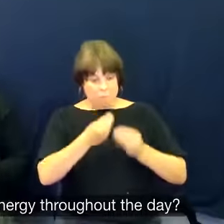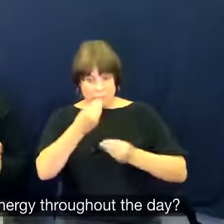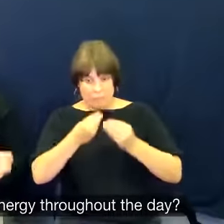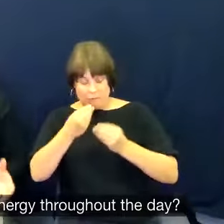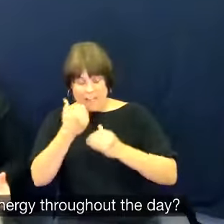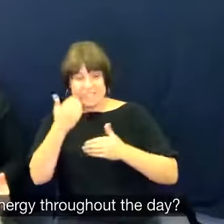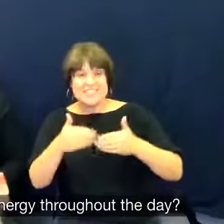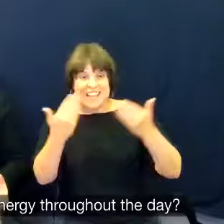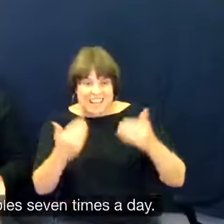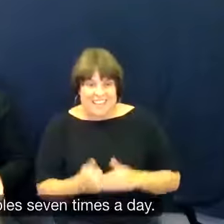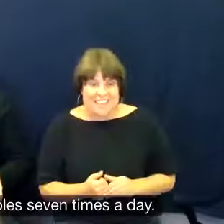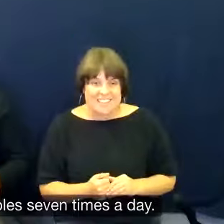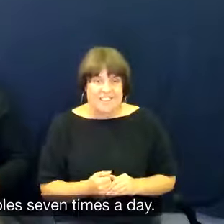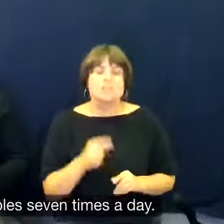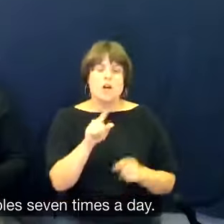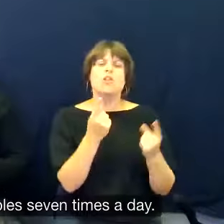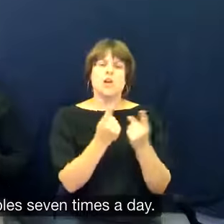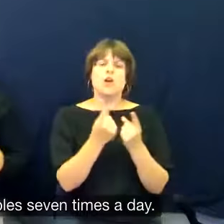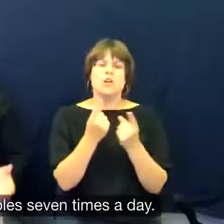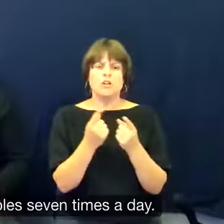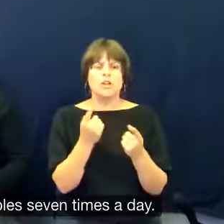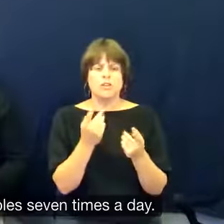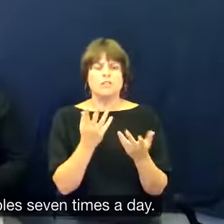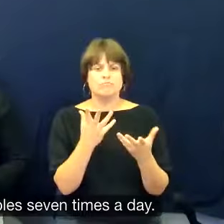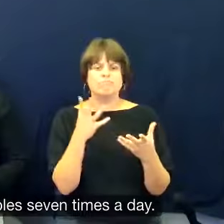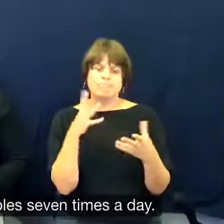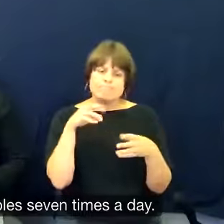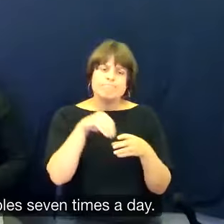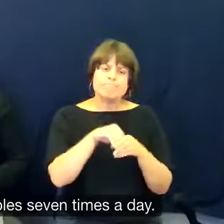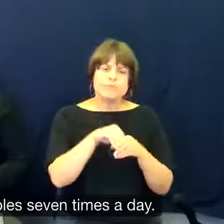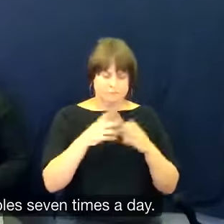So those things are around the physical health.